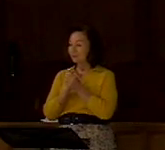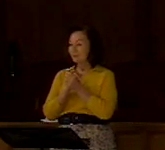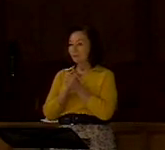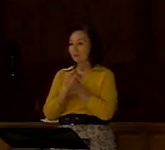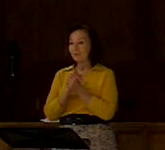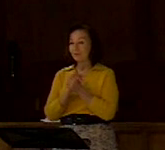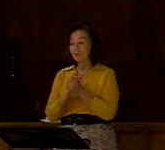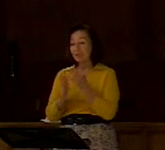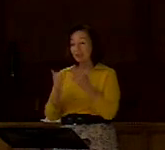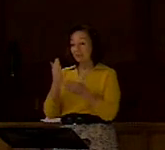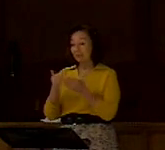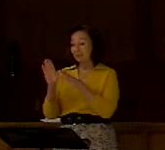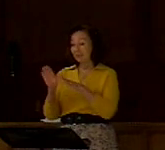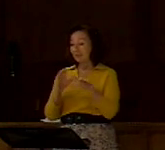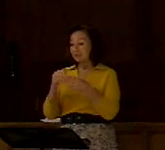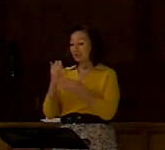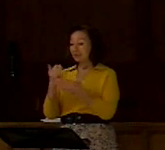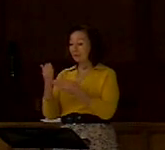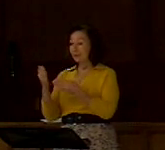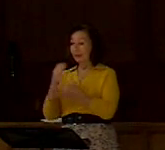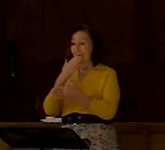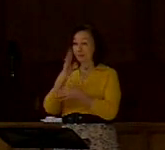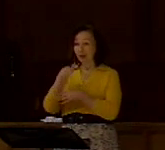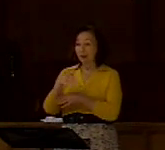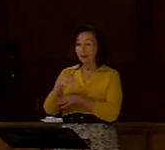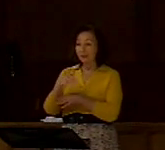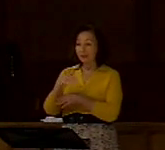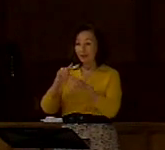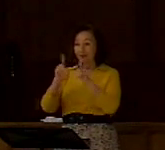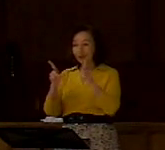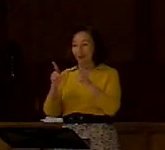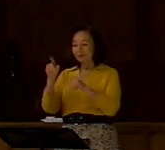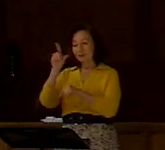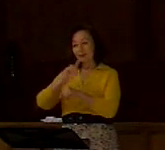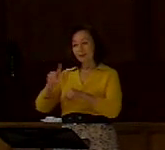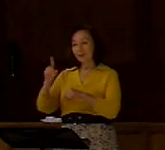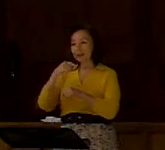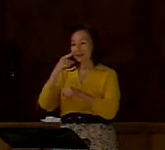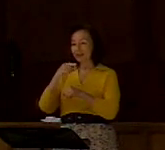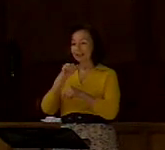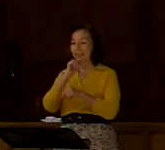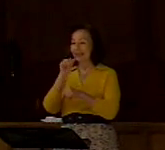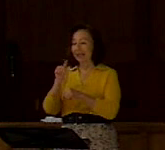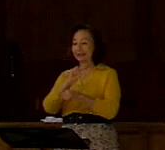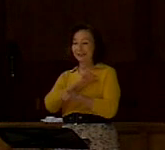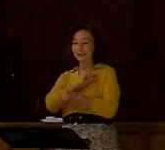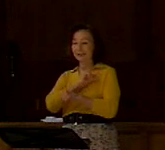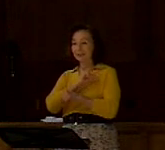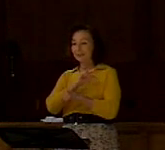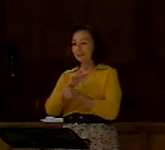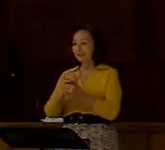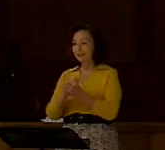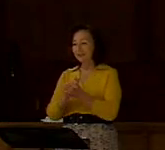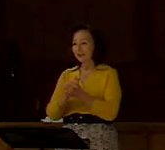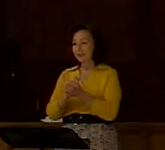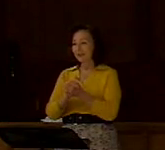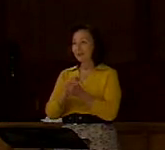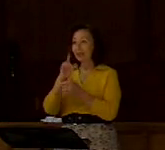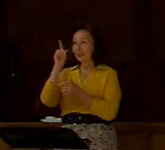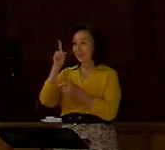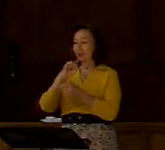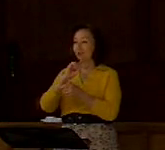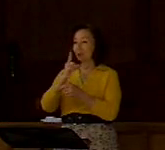They may have done something bad, but when the Lord says not guilty, he has